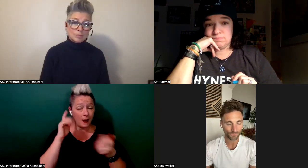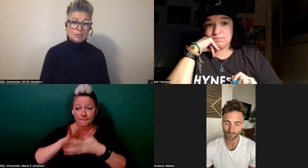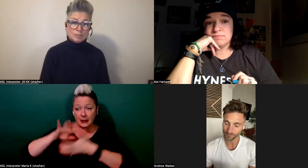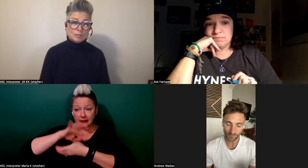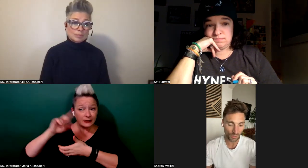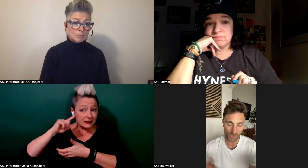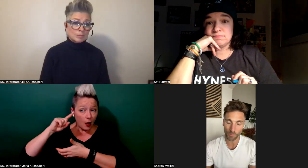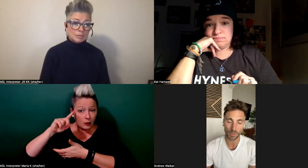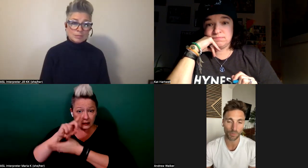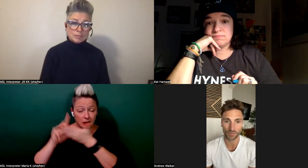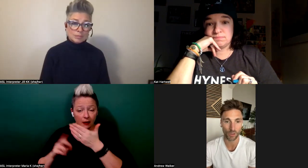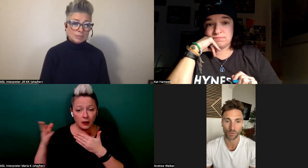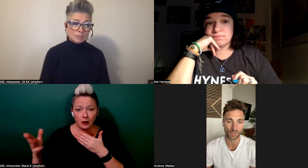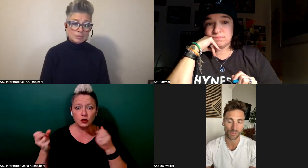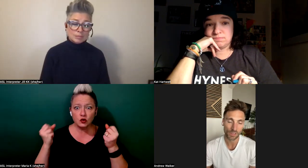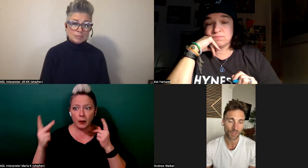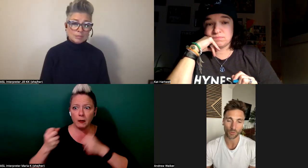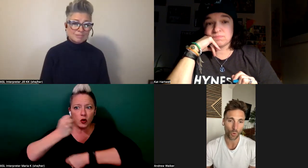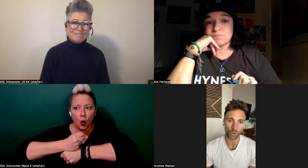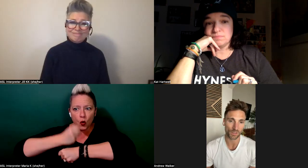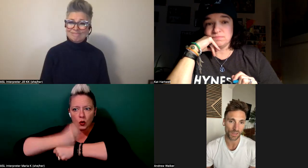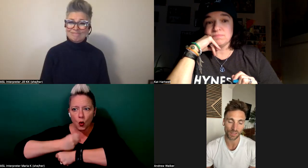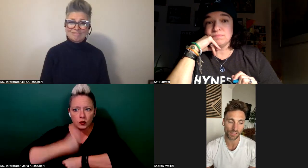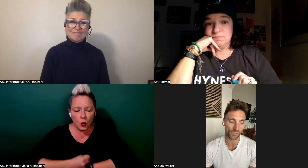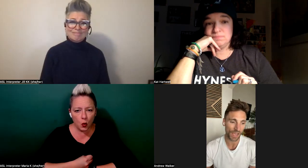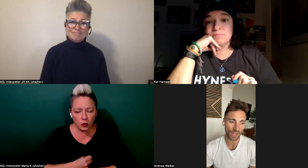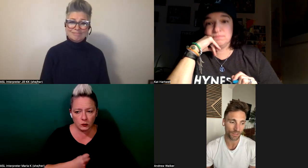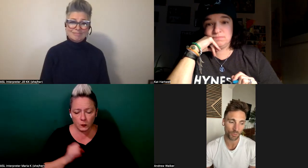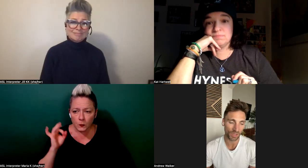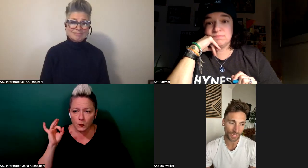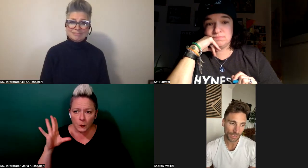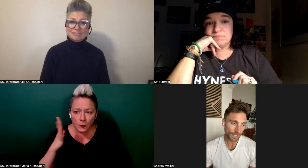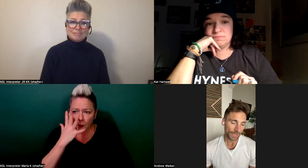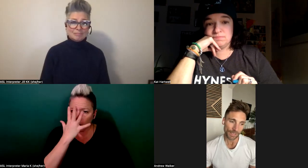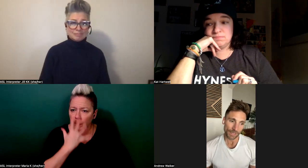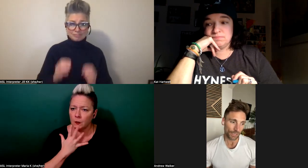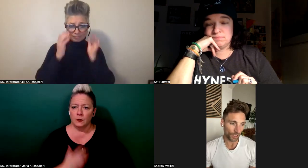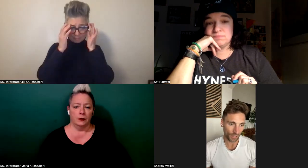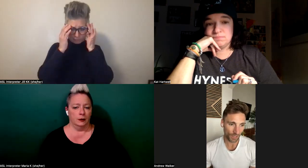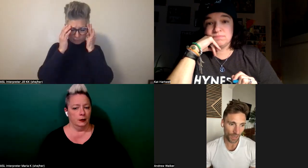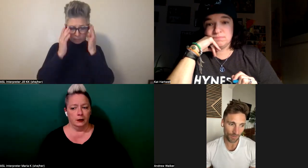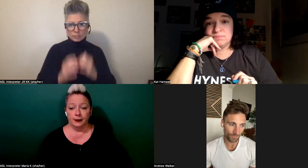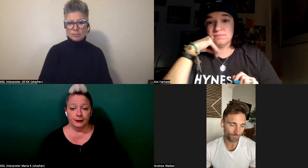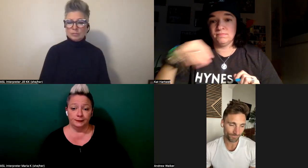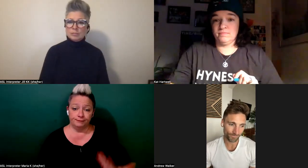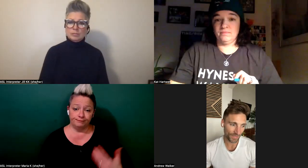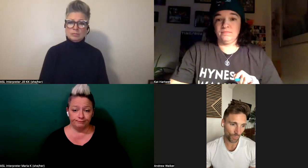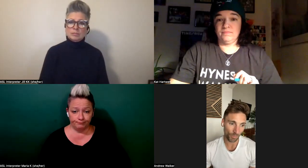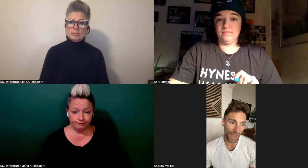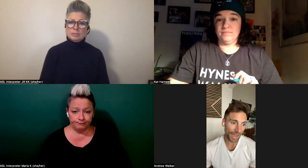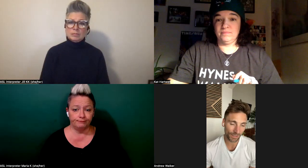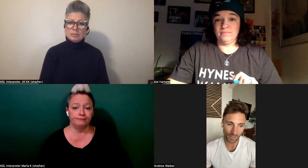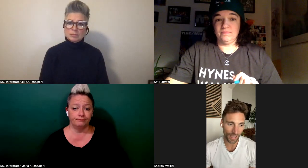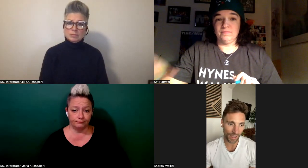design. There's so many people that have closed their doors, and it's so sad, you know, but look,